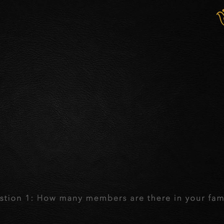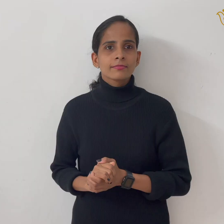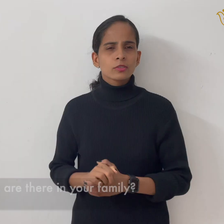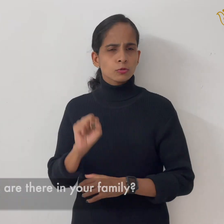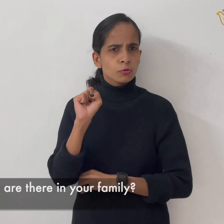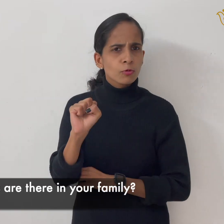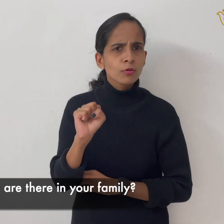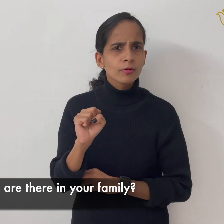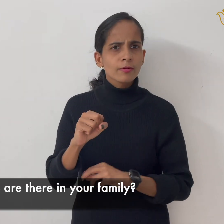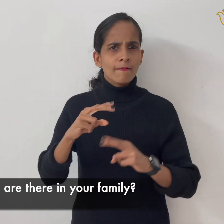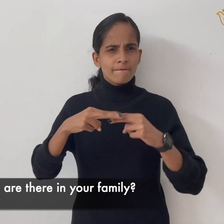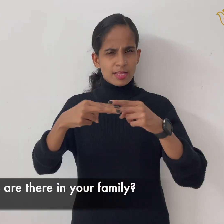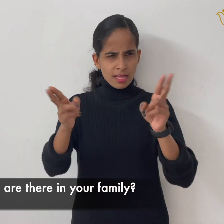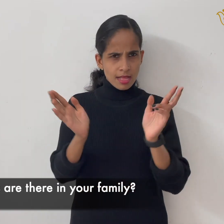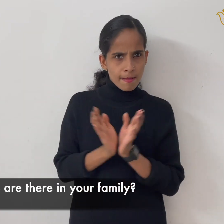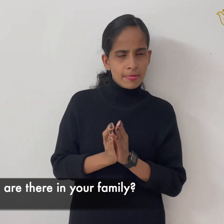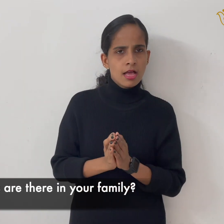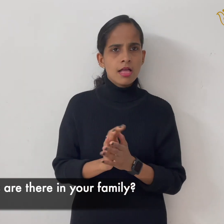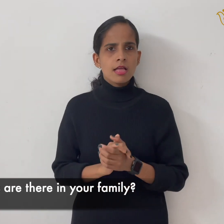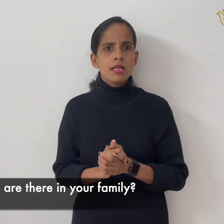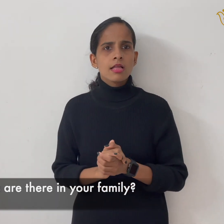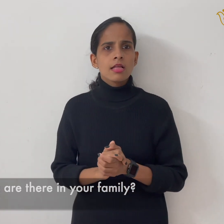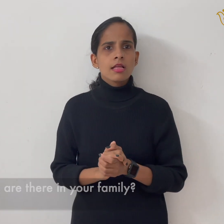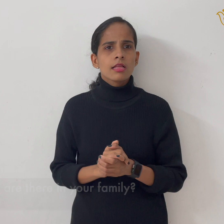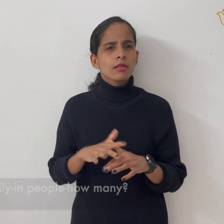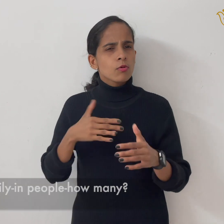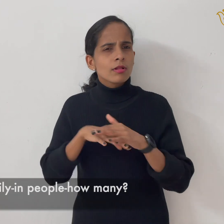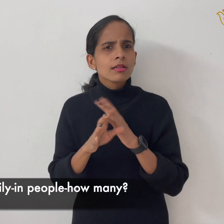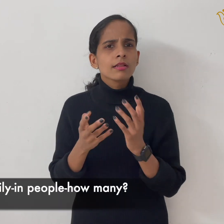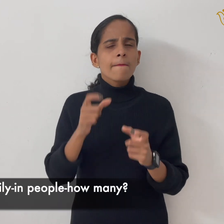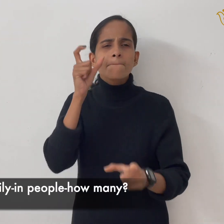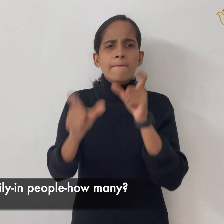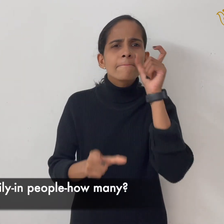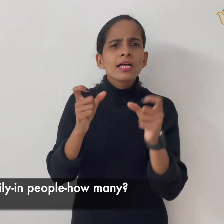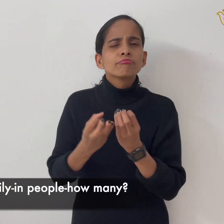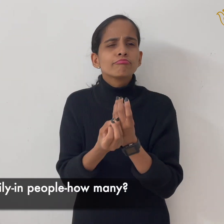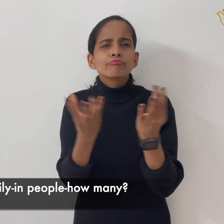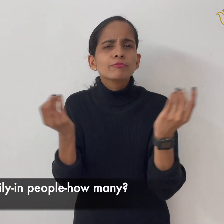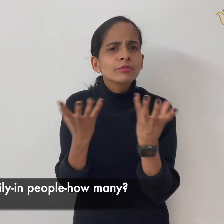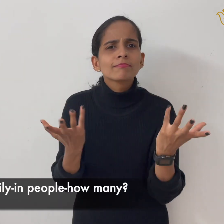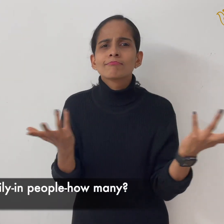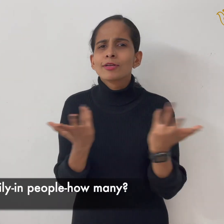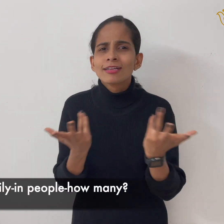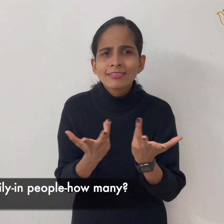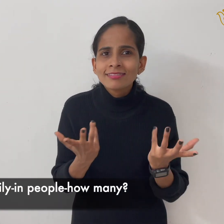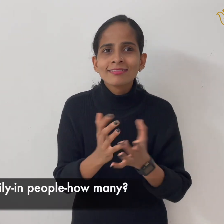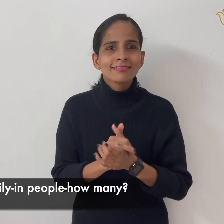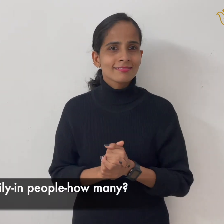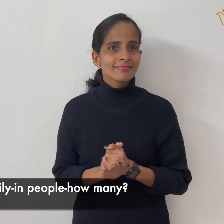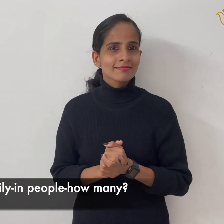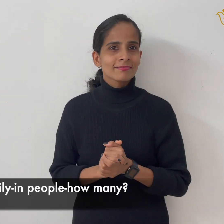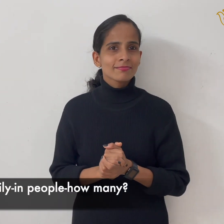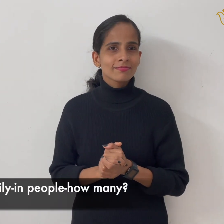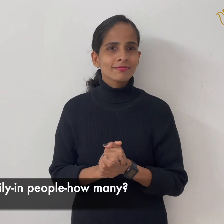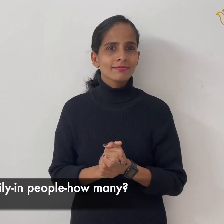How many members are there in your family? Signed as your family, in